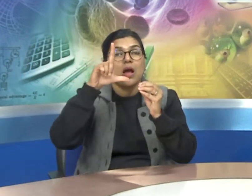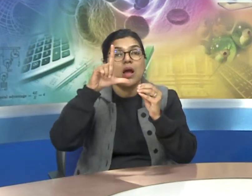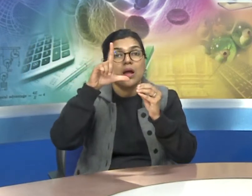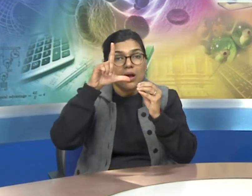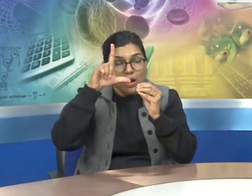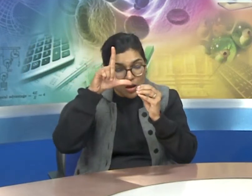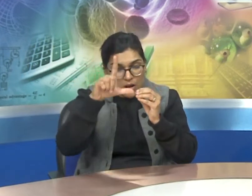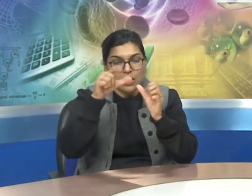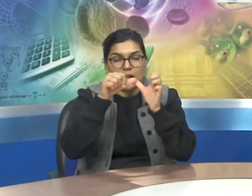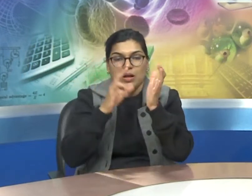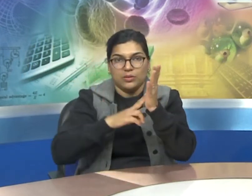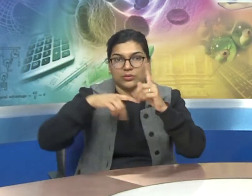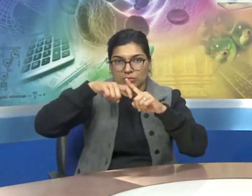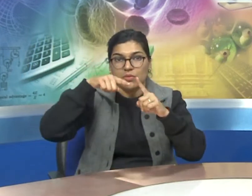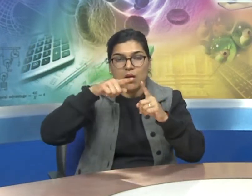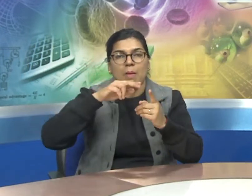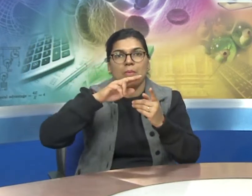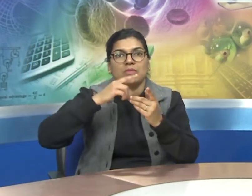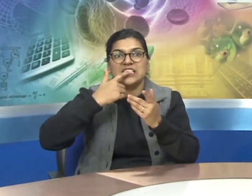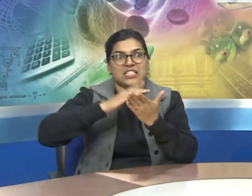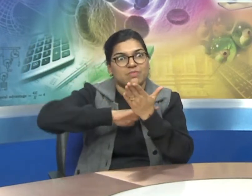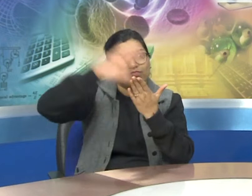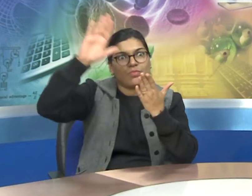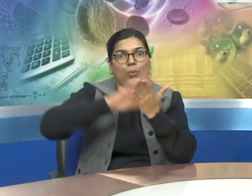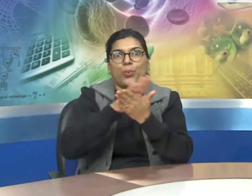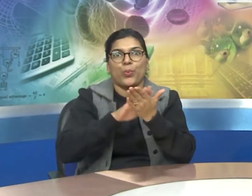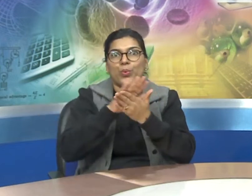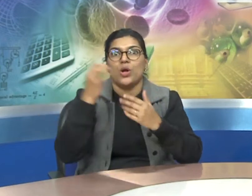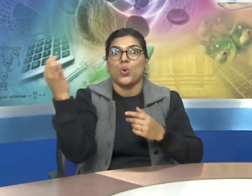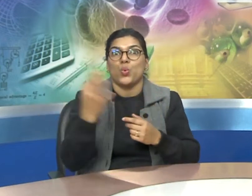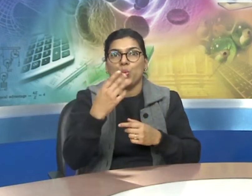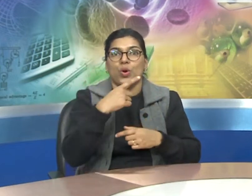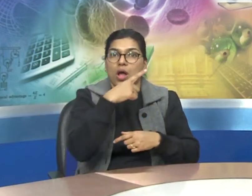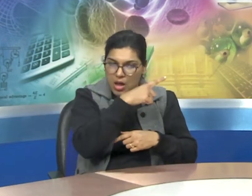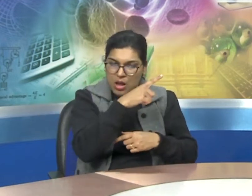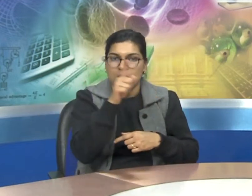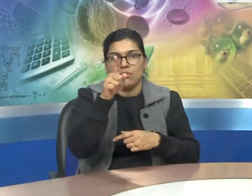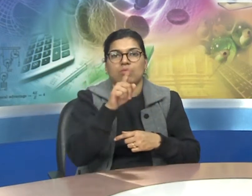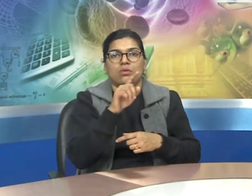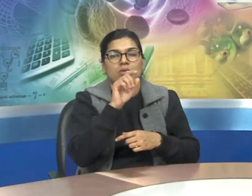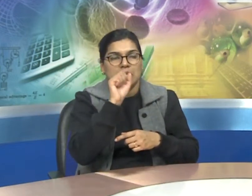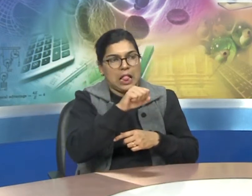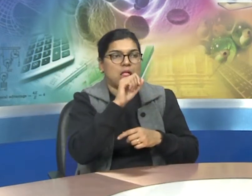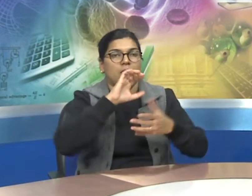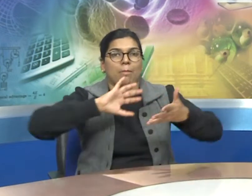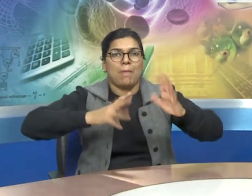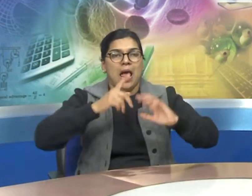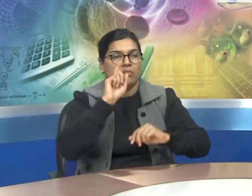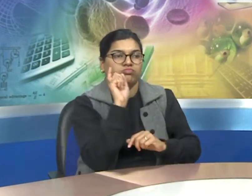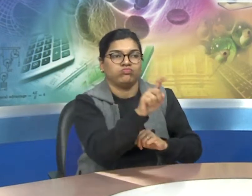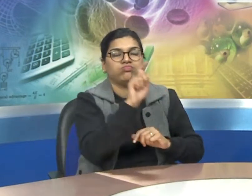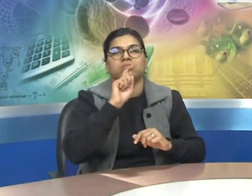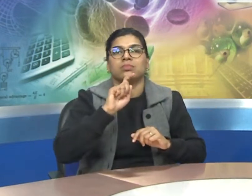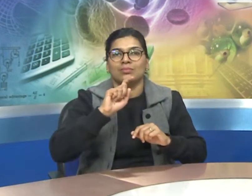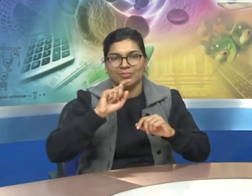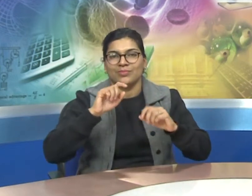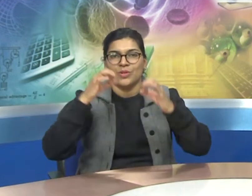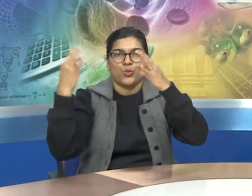we see a new notebook and we see all the pages are blank. So similarly, when we'll